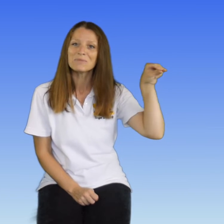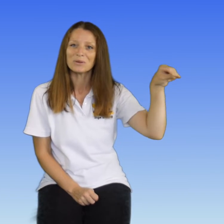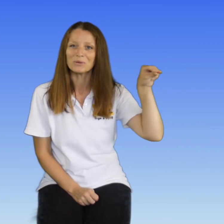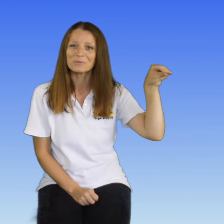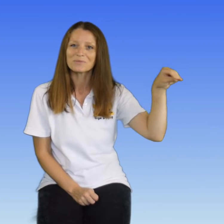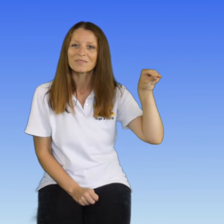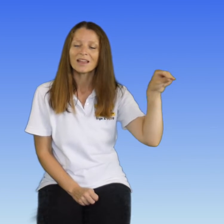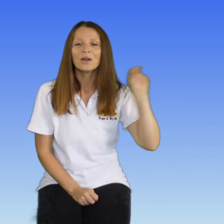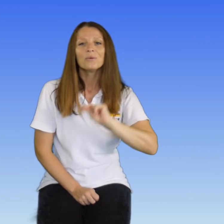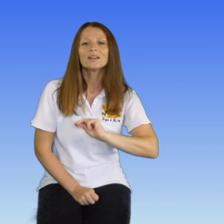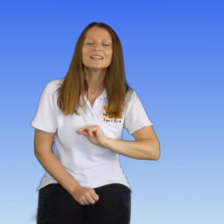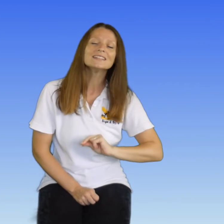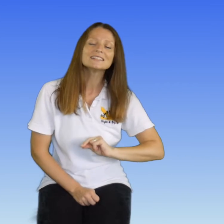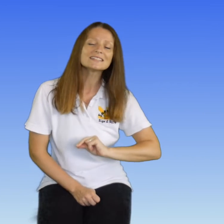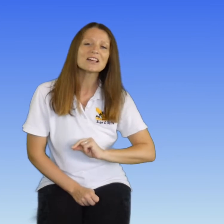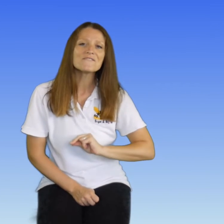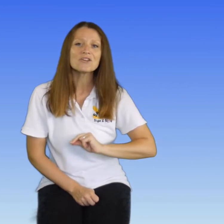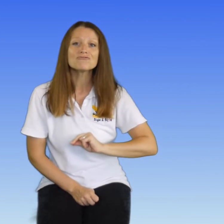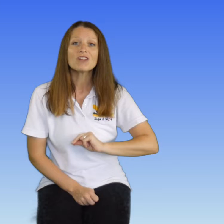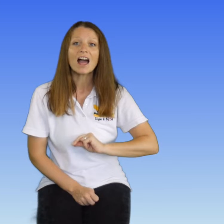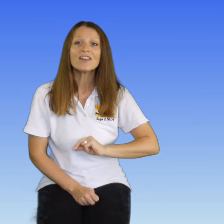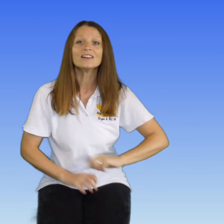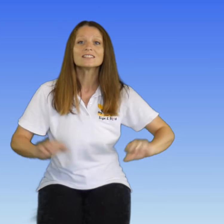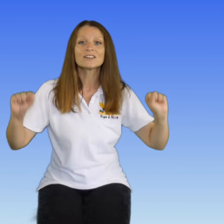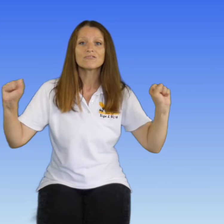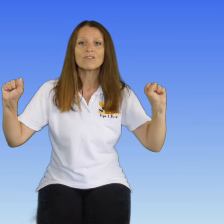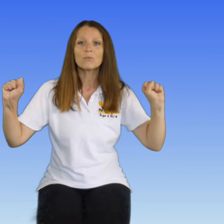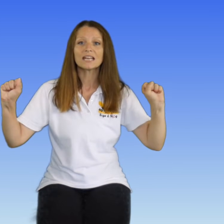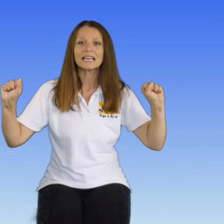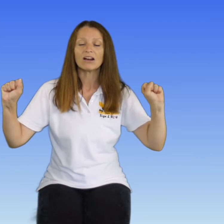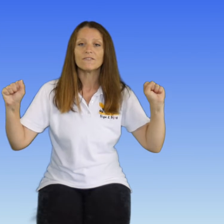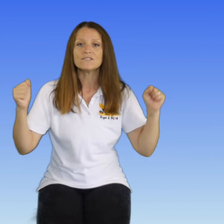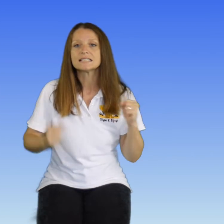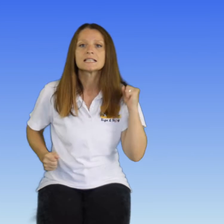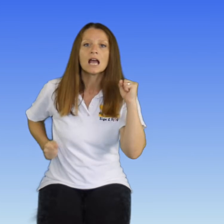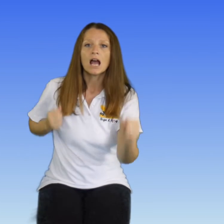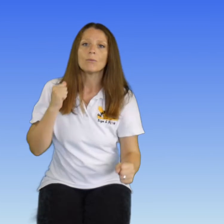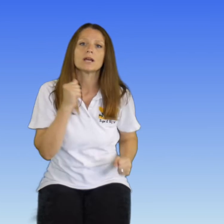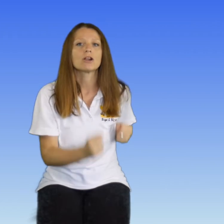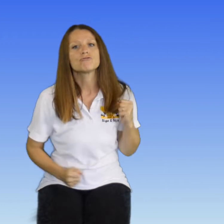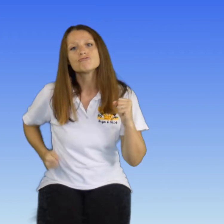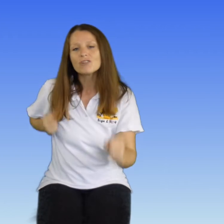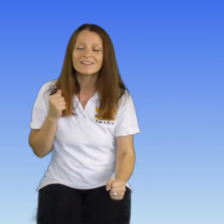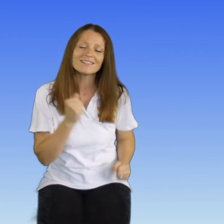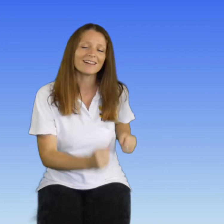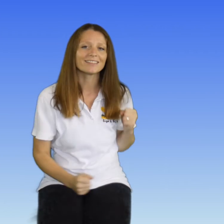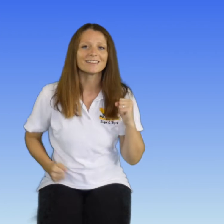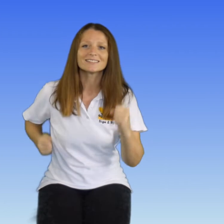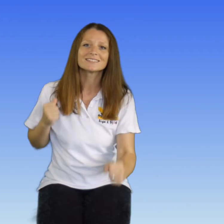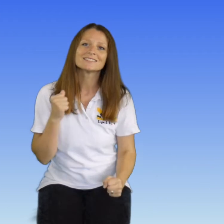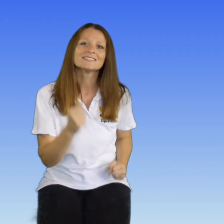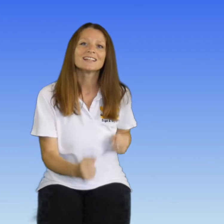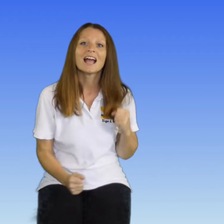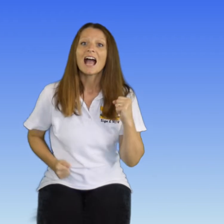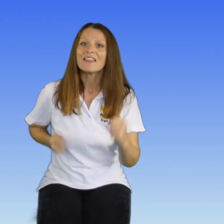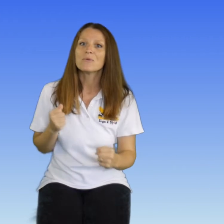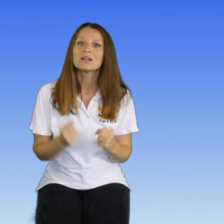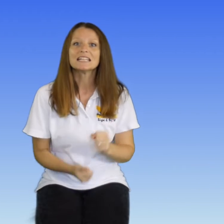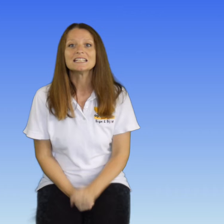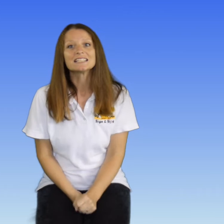emu. We're going to need the sign for run. So for run, we're going to get our fists and we're going to run like this. And then we're going to need the sign